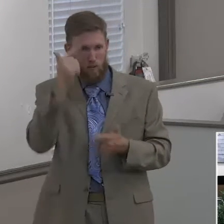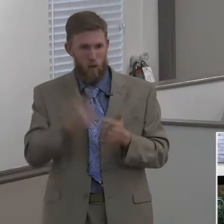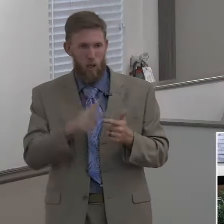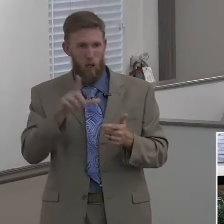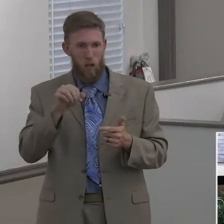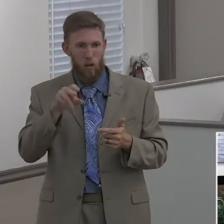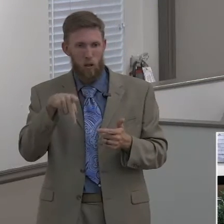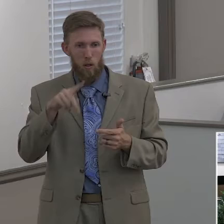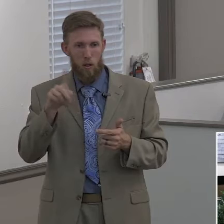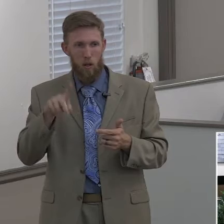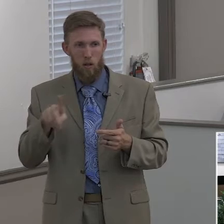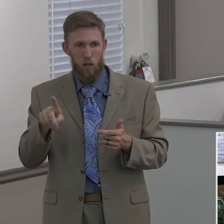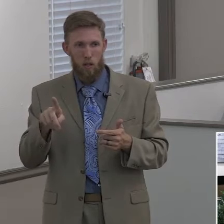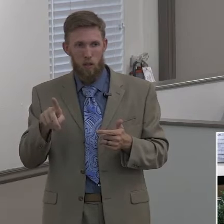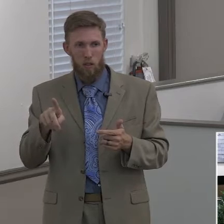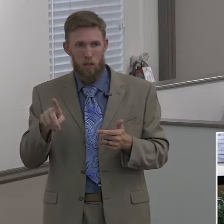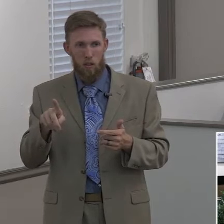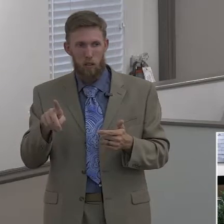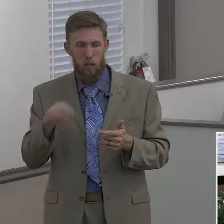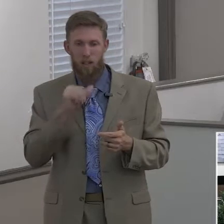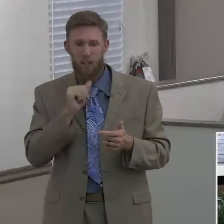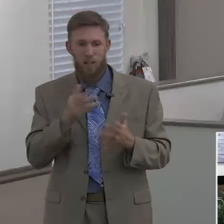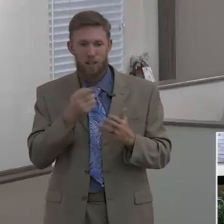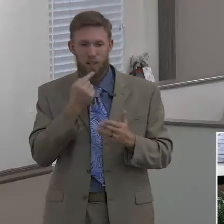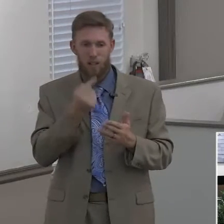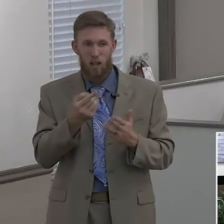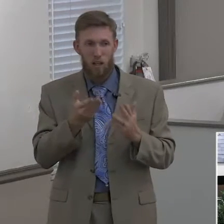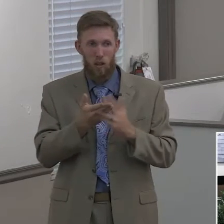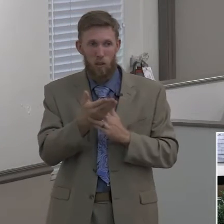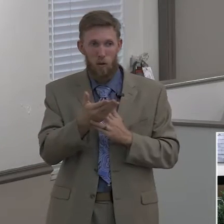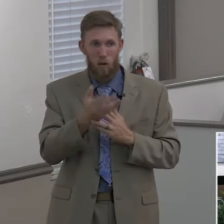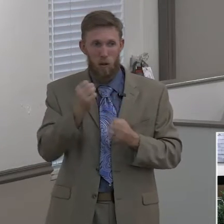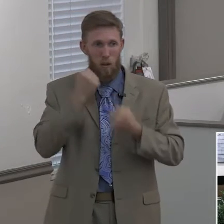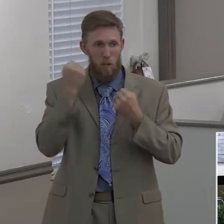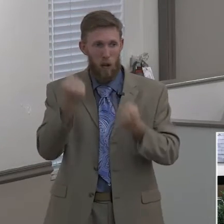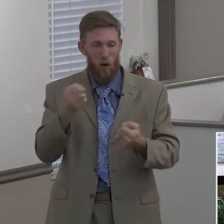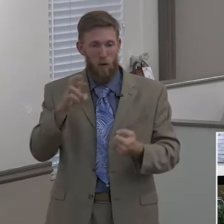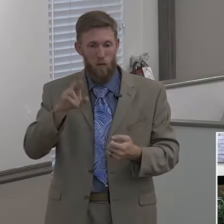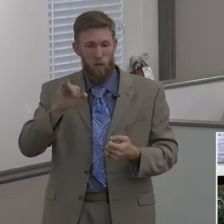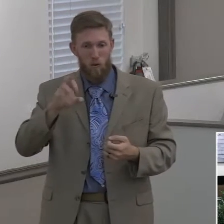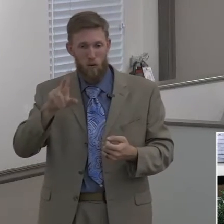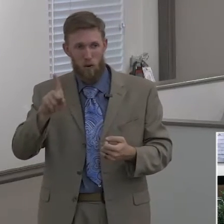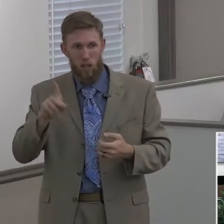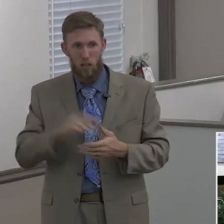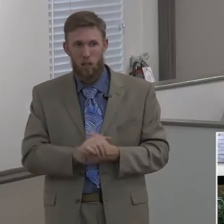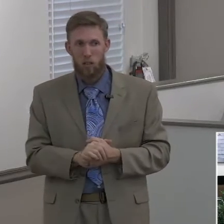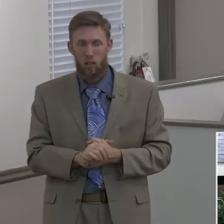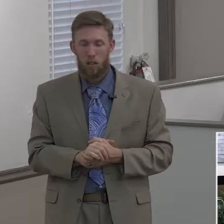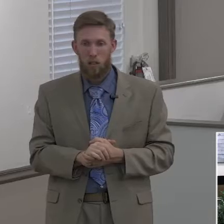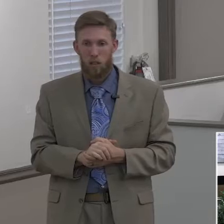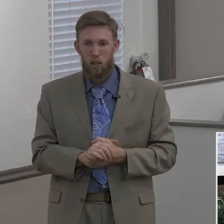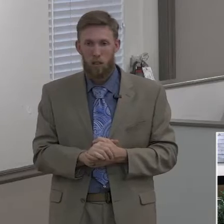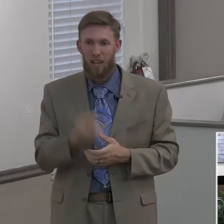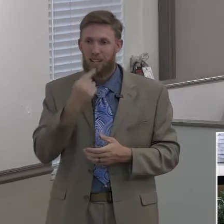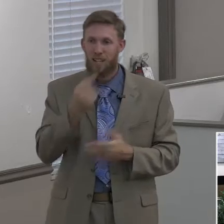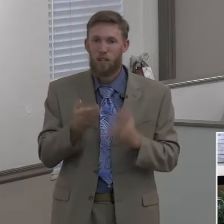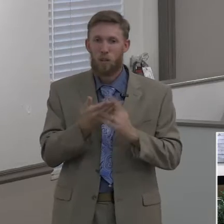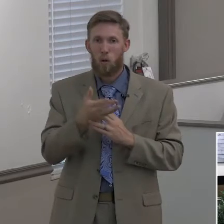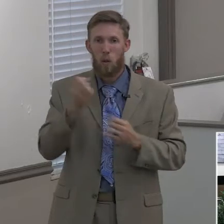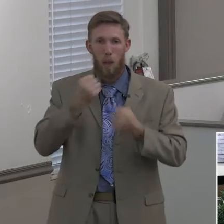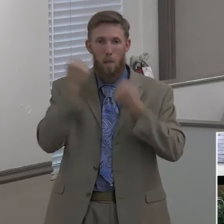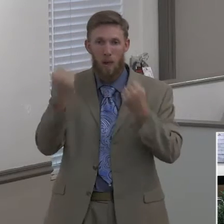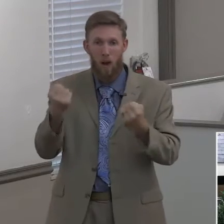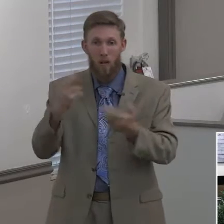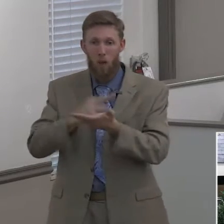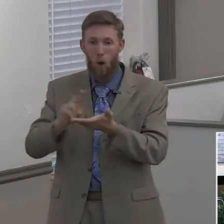Brother Lopez, it doesn't say here through the power of Rick, does it? Does not. It